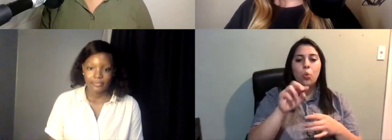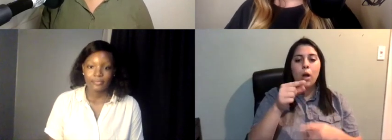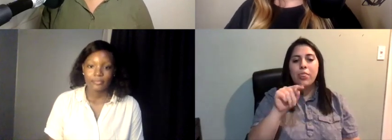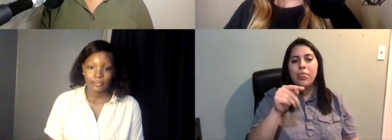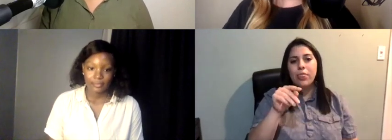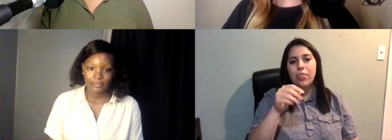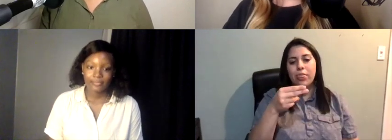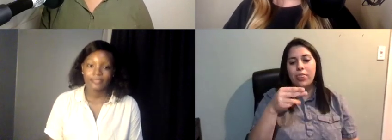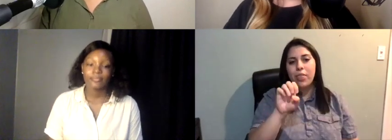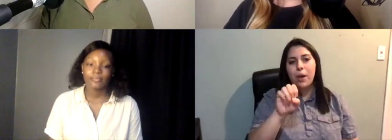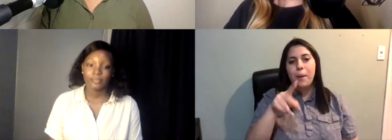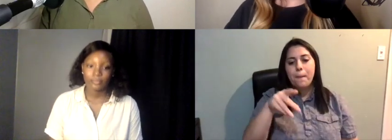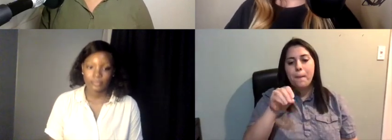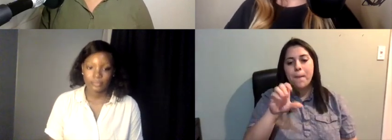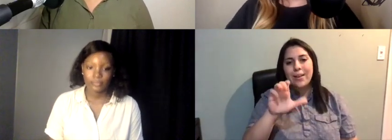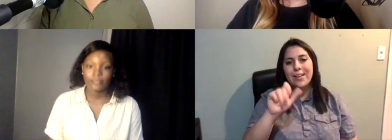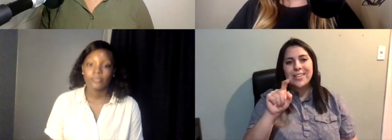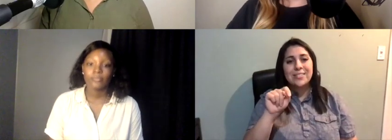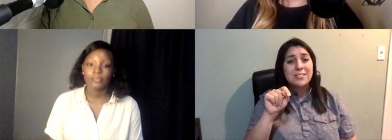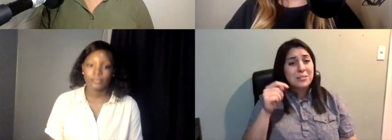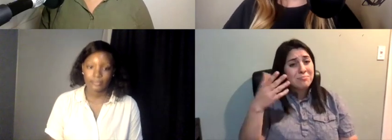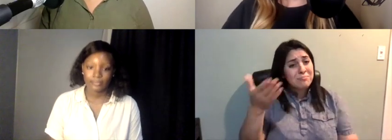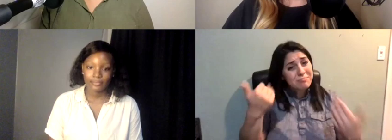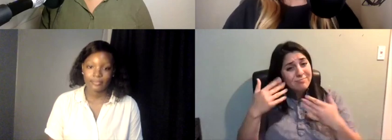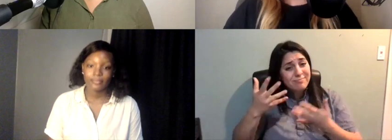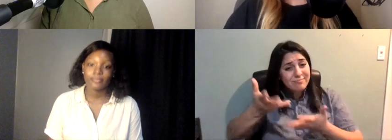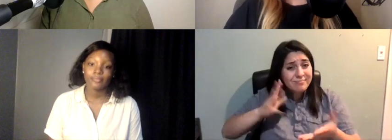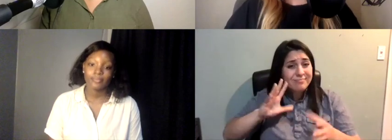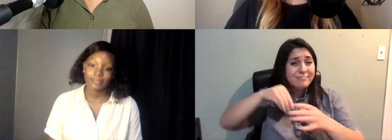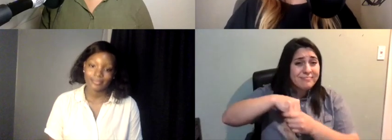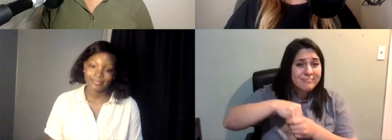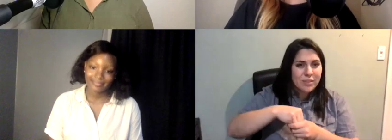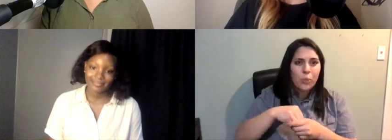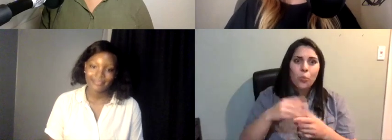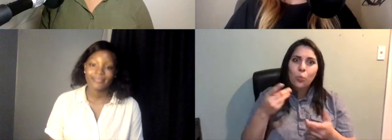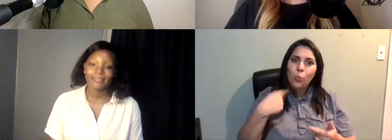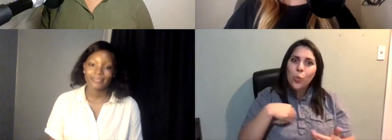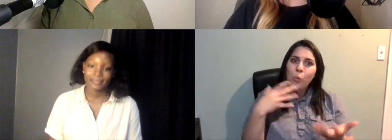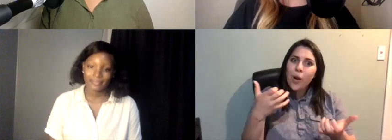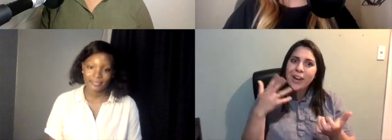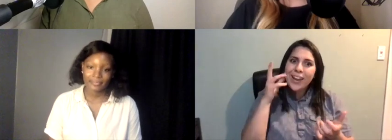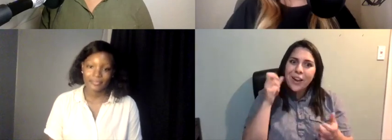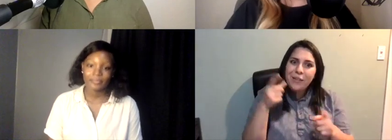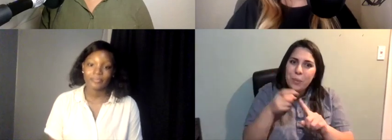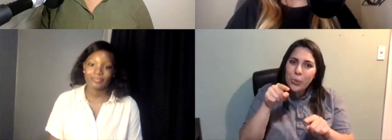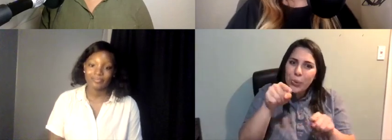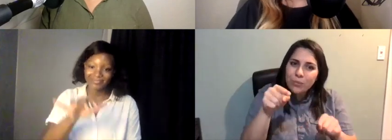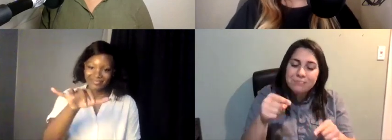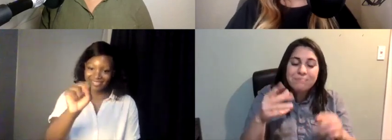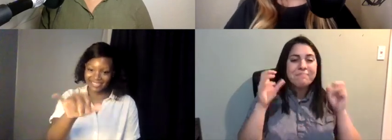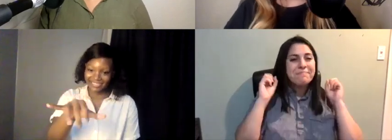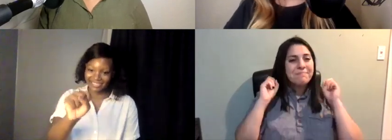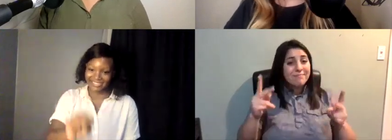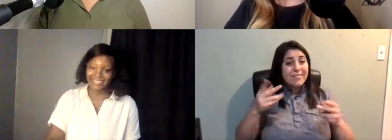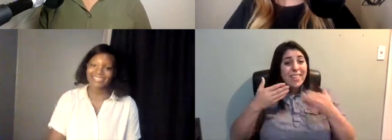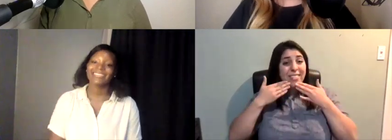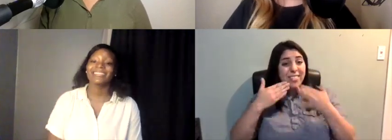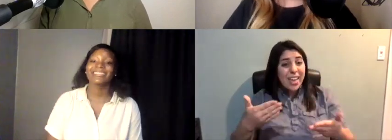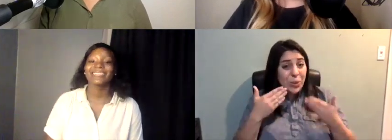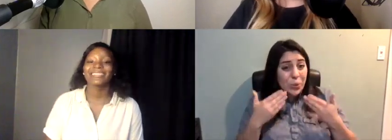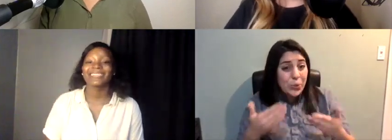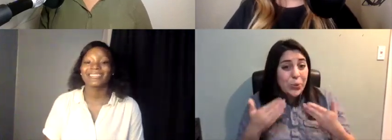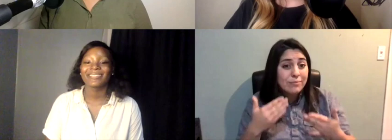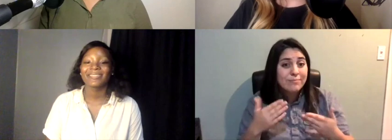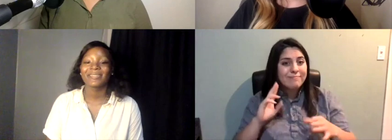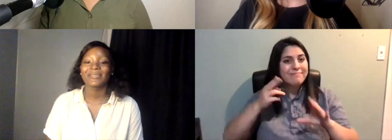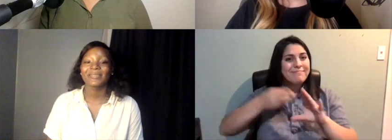hang out with us in the community. We'd love to hear from you. Yes. And on that note, thank you. And tune in next time for another